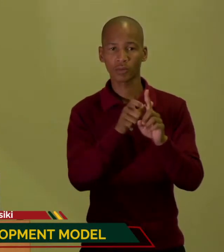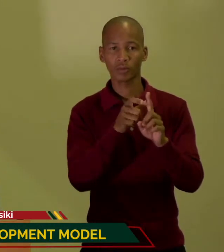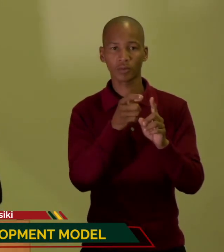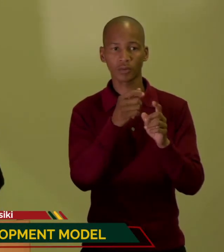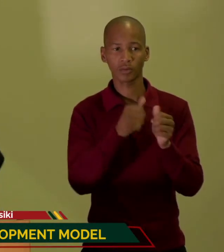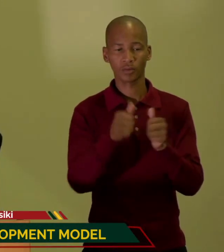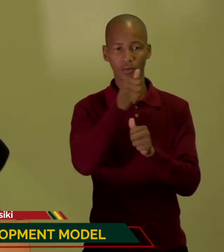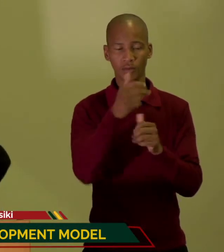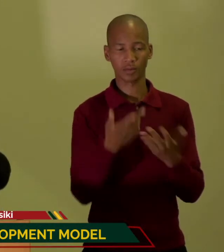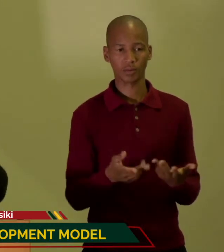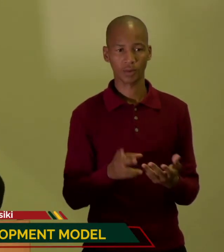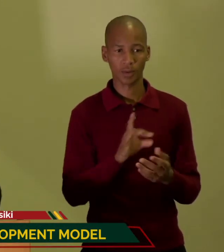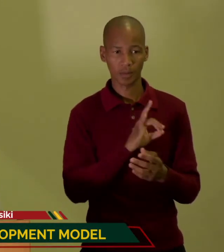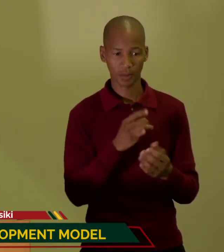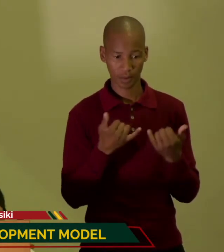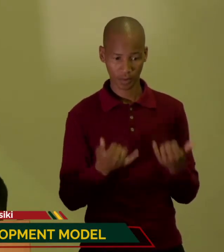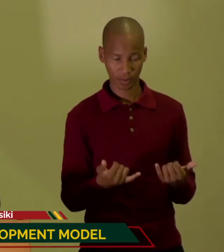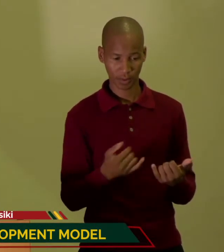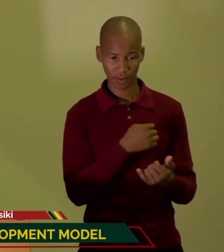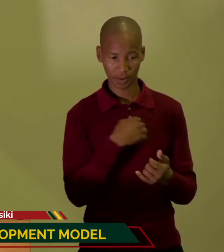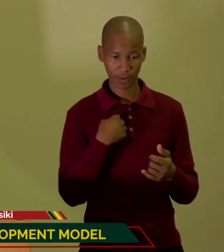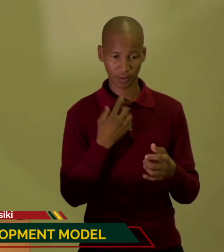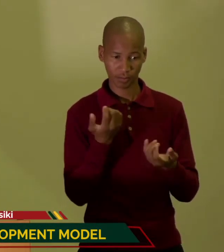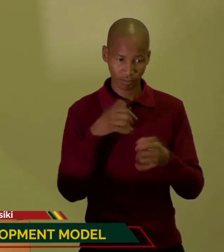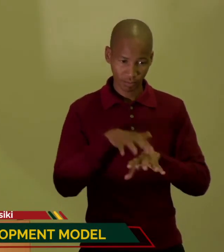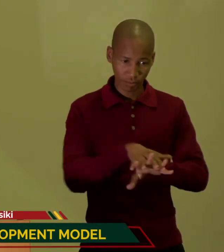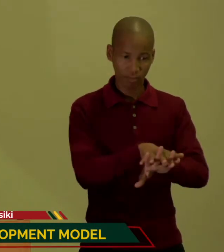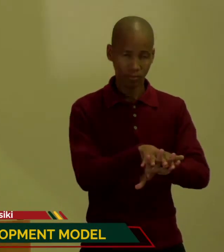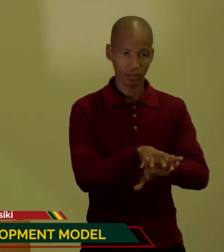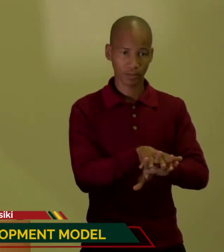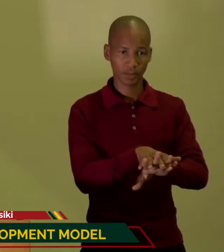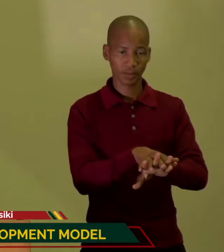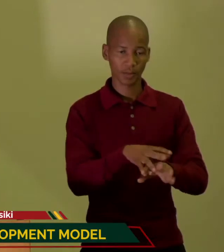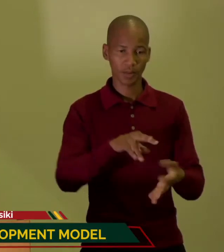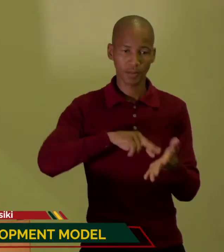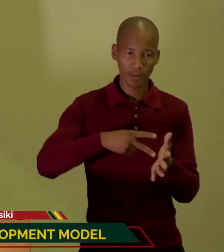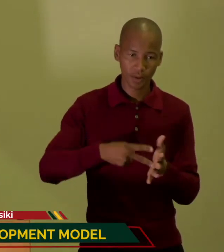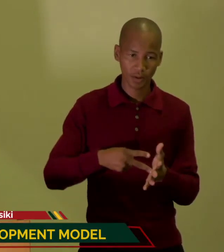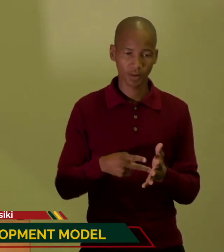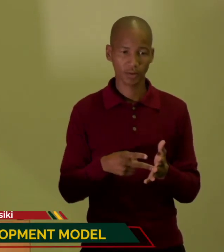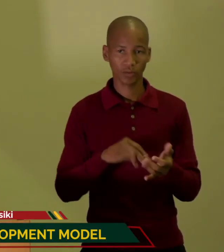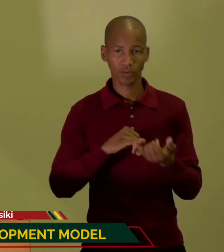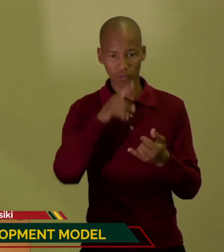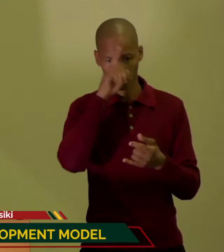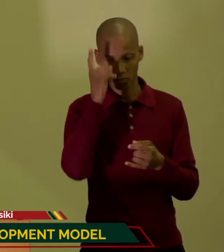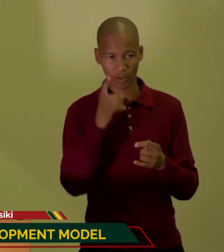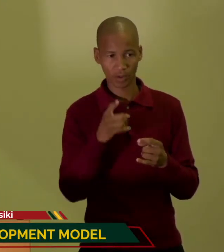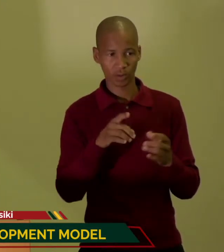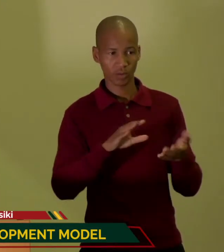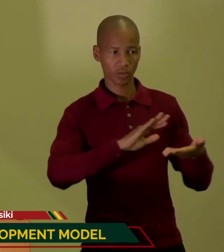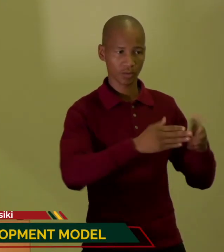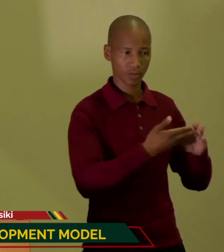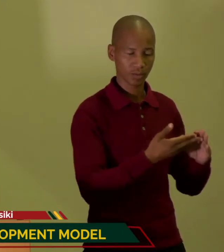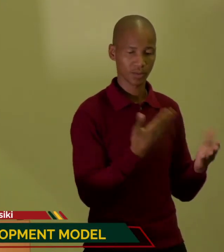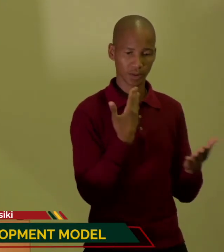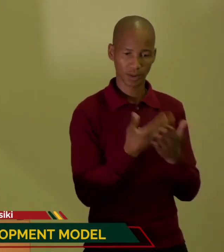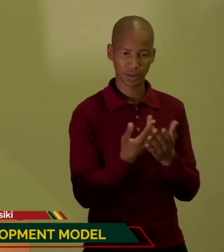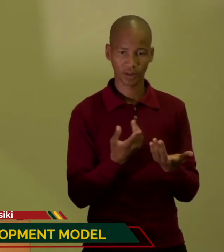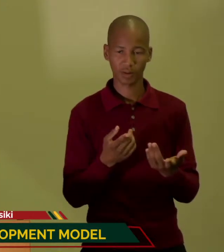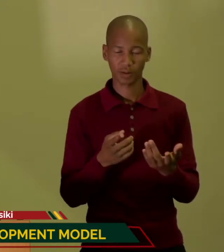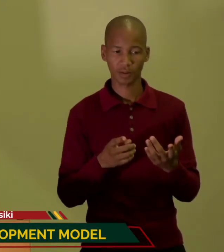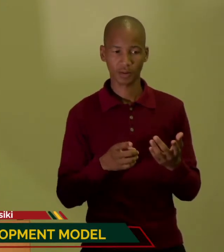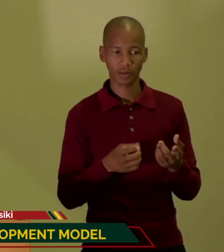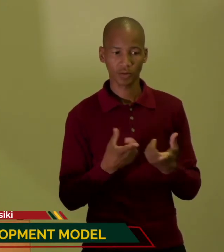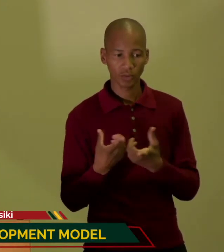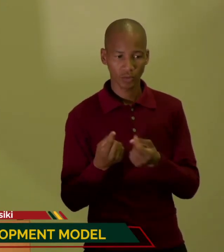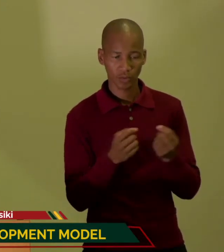days, we have our integrated development plans where the communities are taking part in the